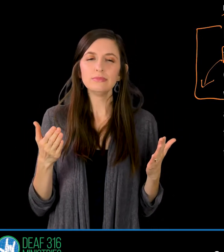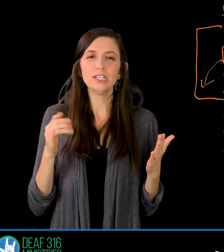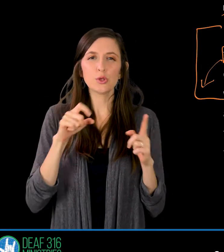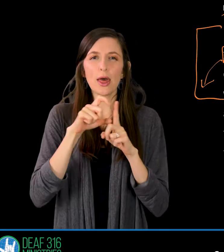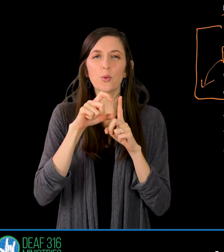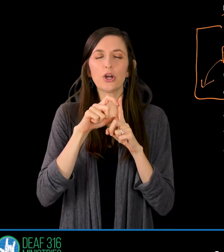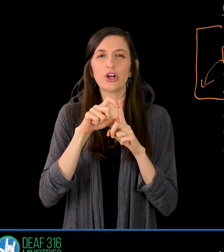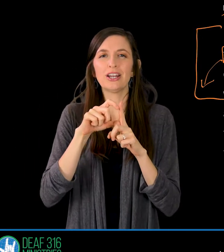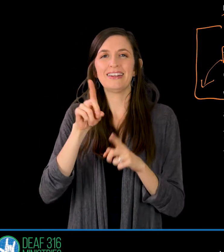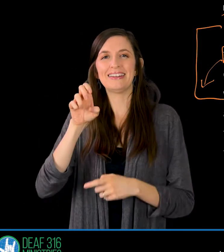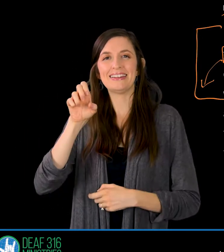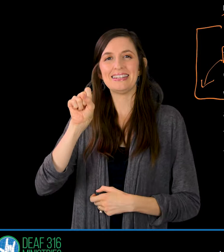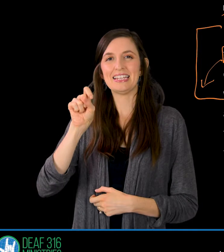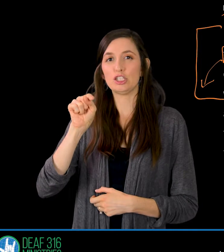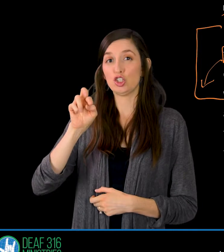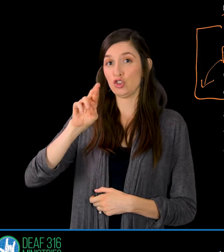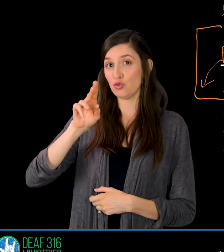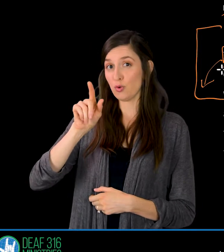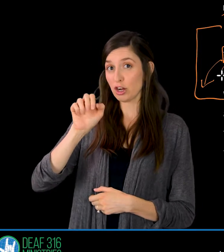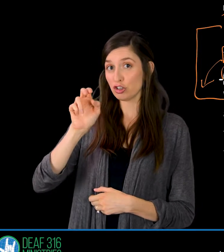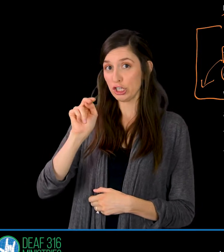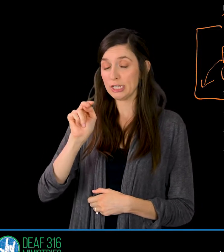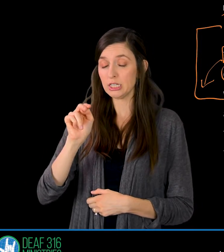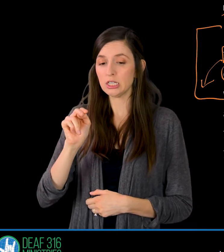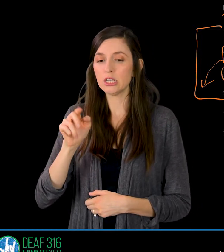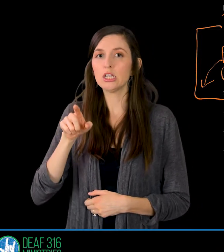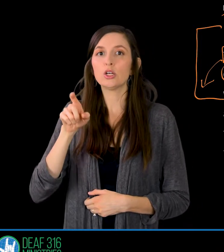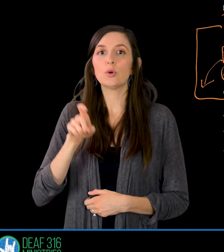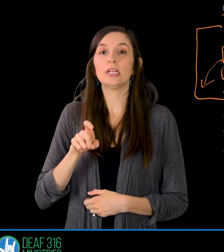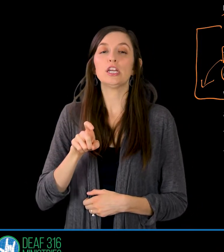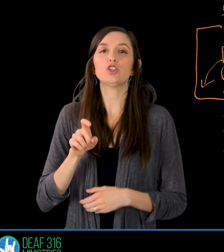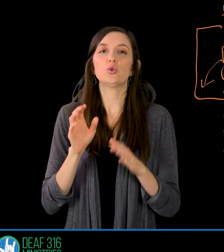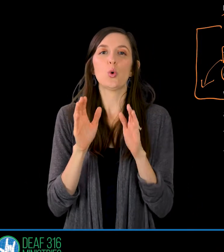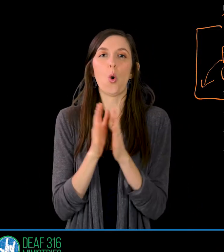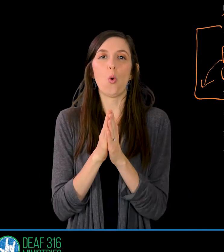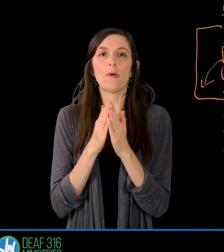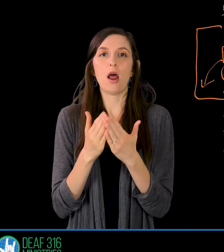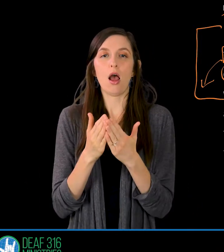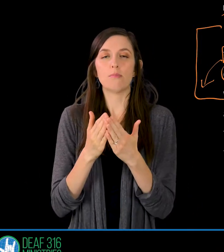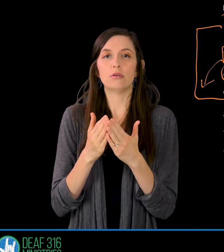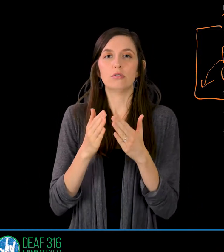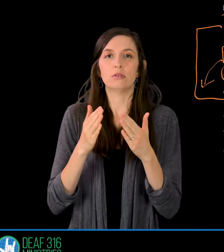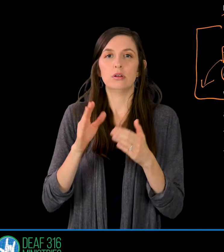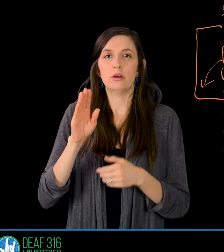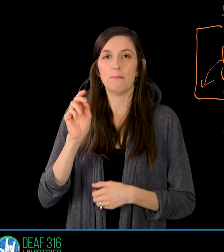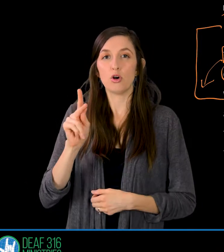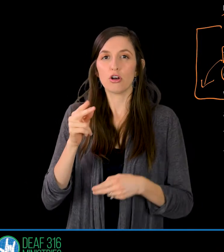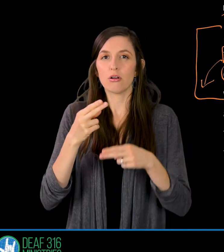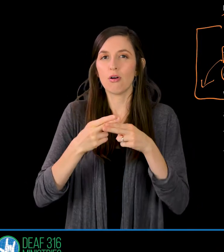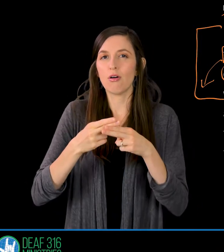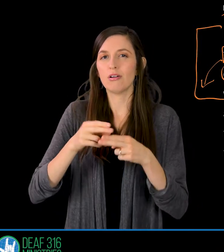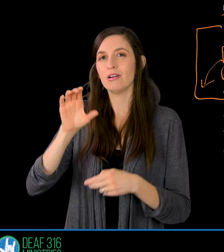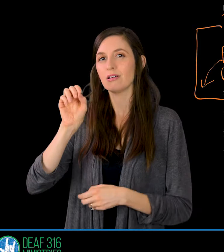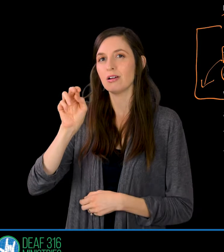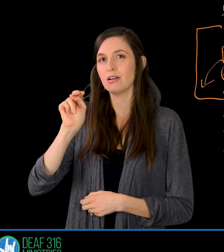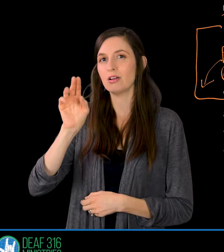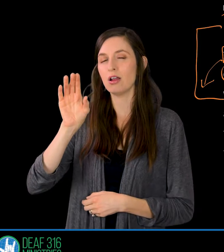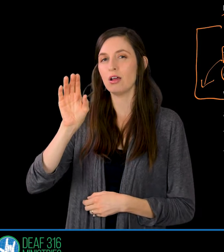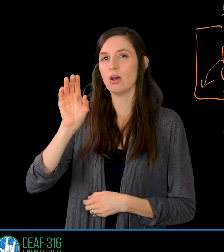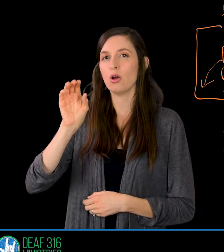how do we go about deciding what Paul means by destruction the first thing we do is open up our concordance